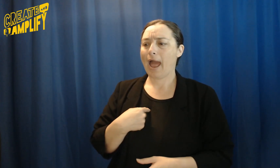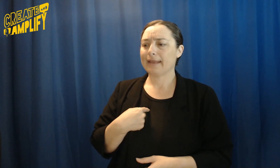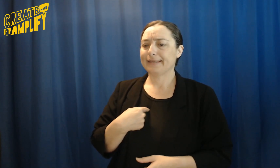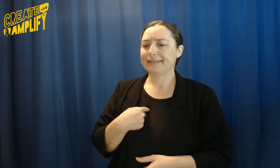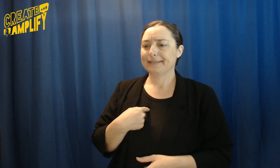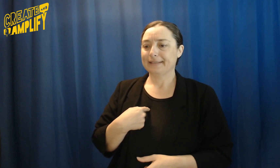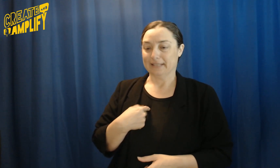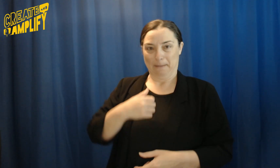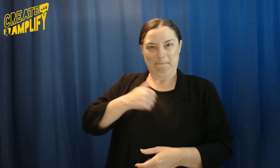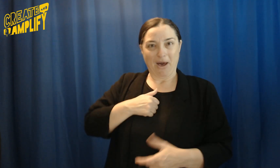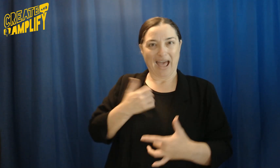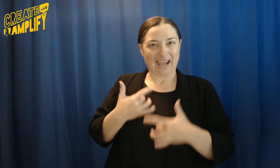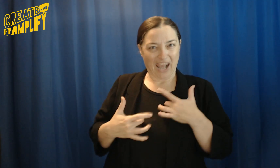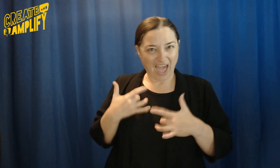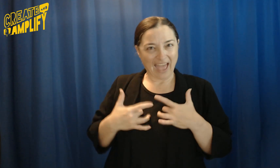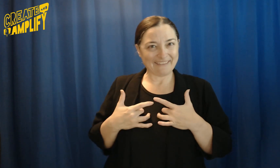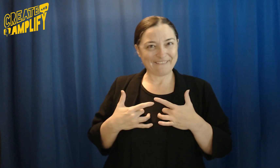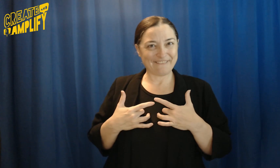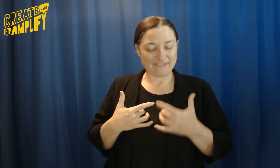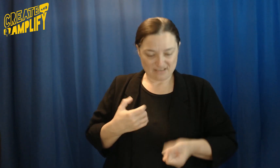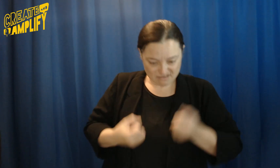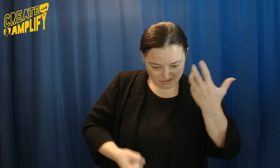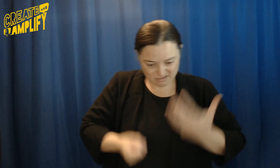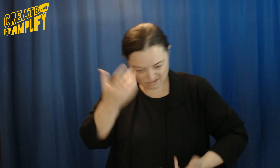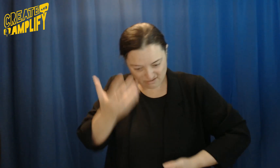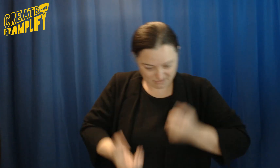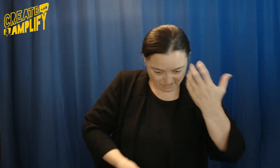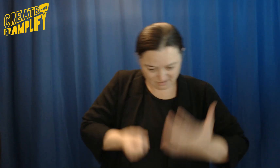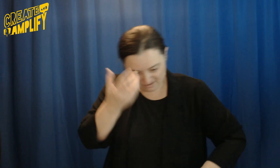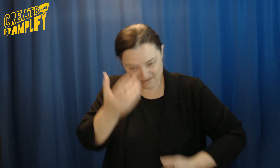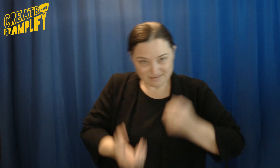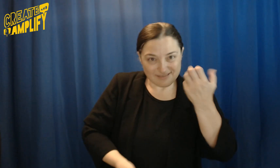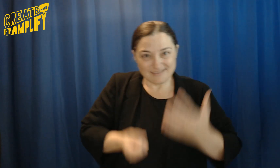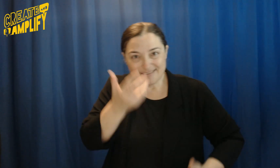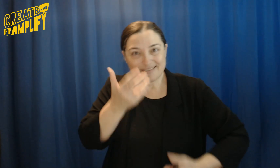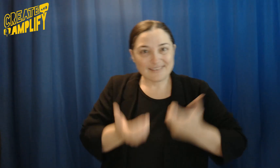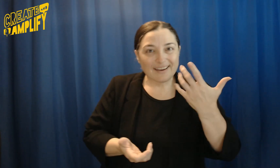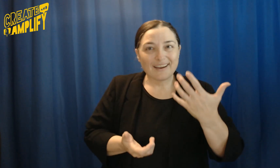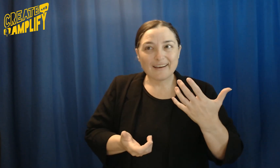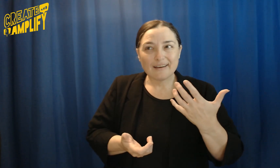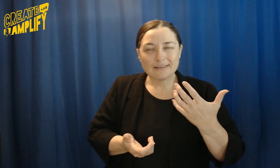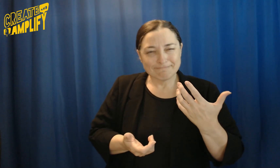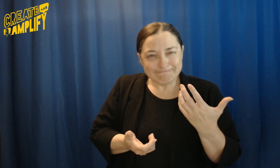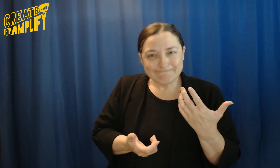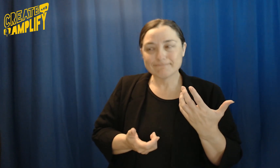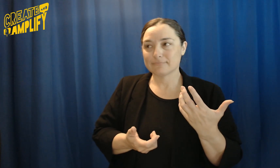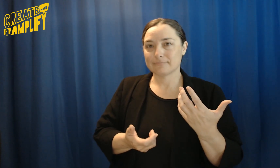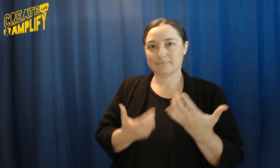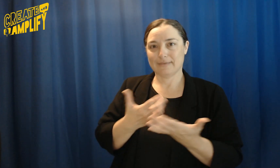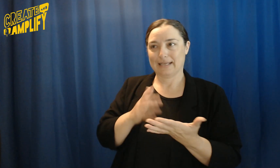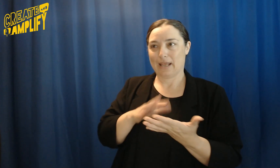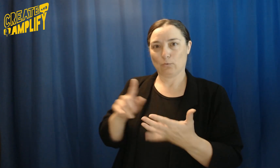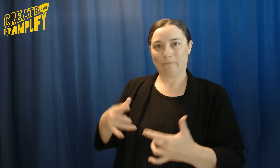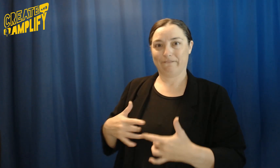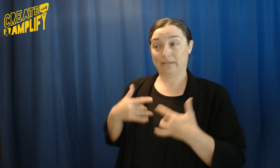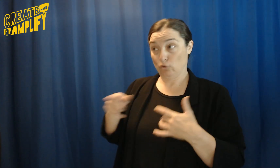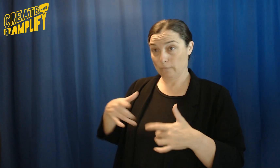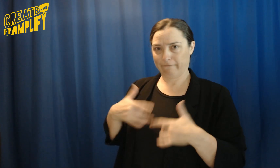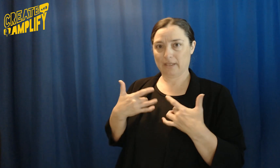my life for content. How do you feel about that? Does it ever seem like I've got nothing to write about, or does having young